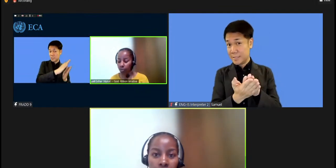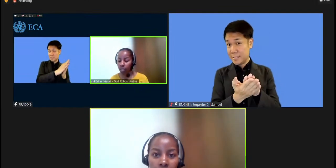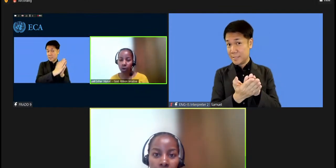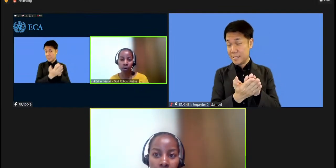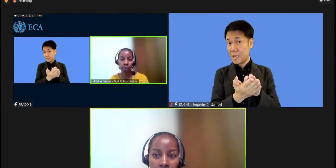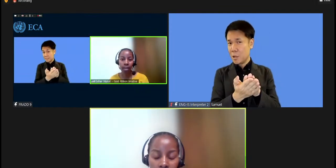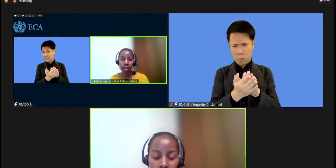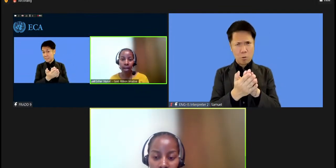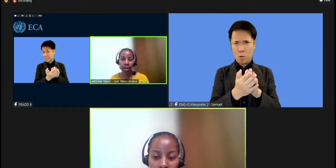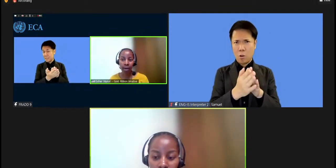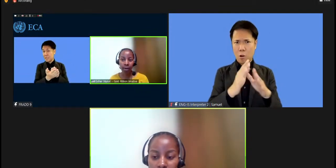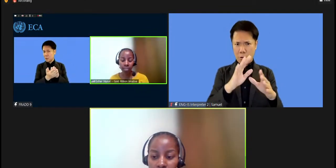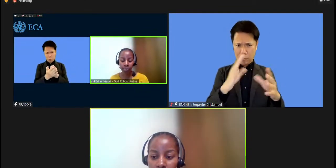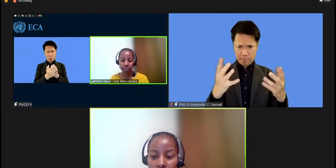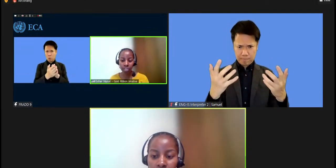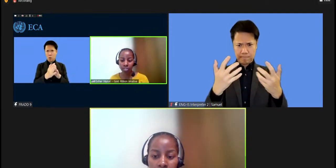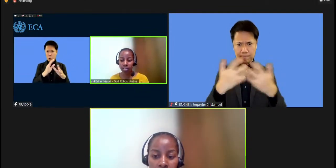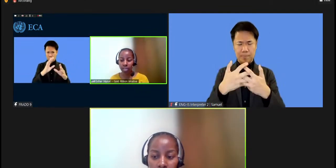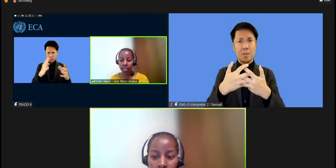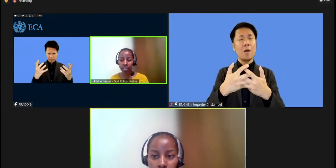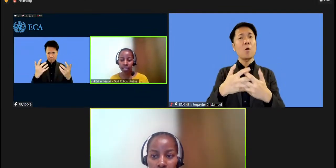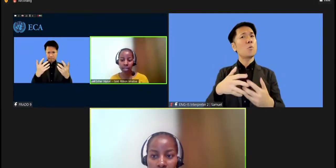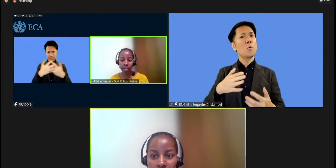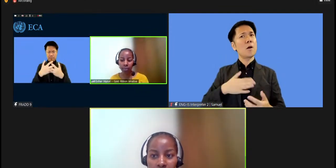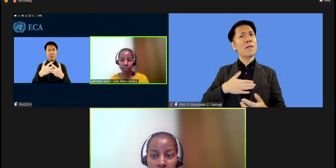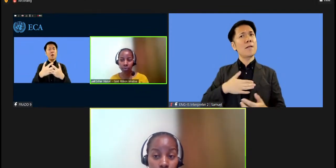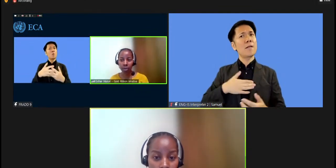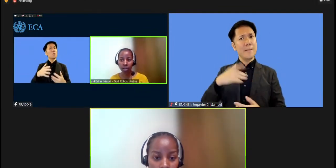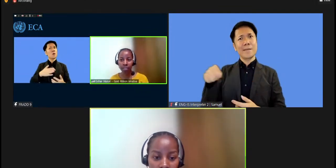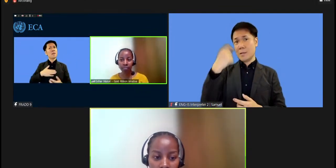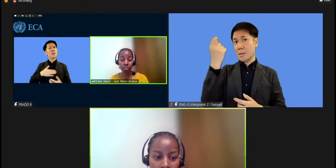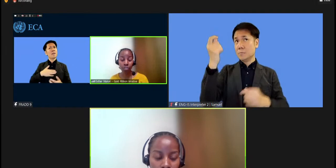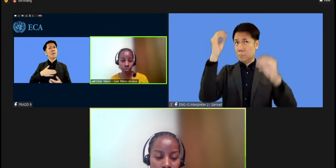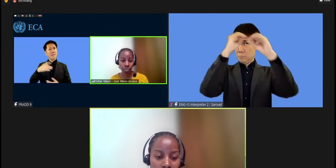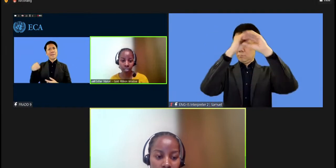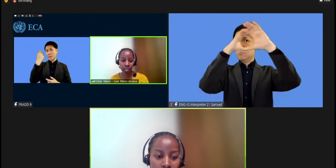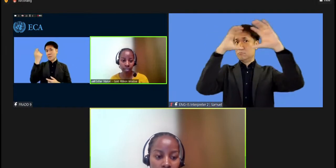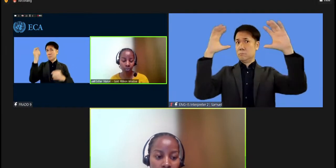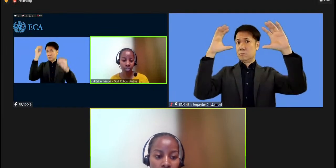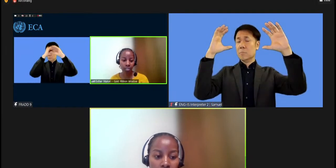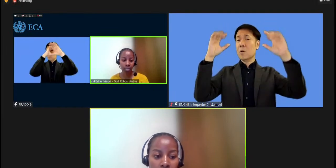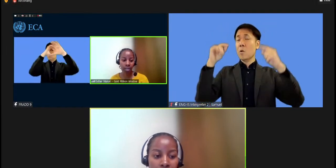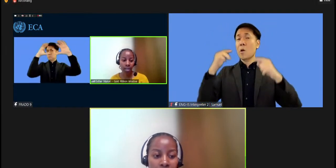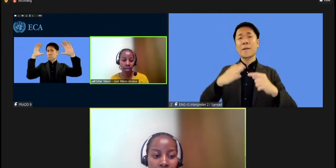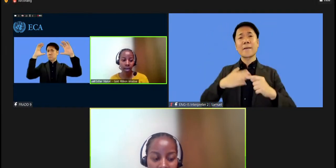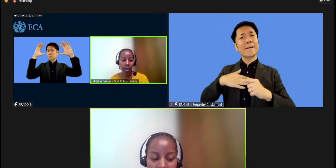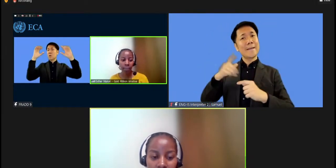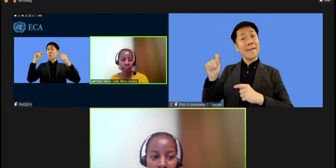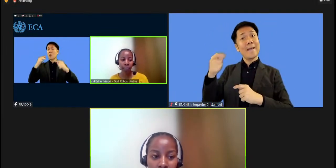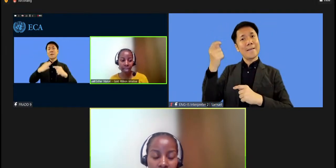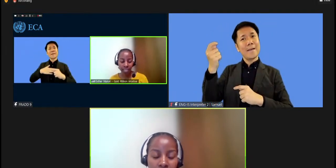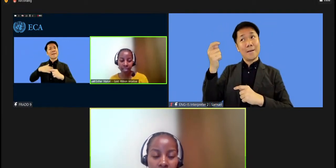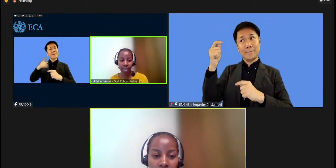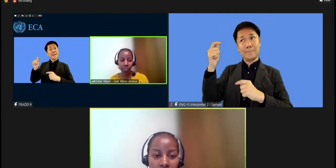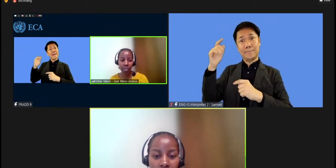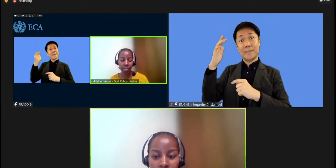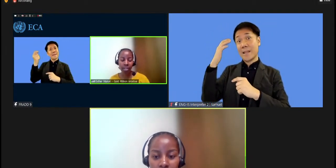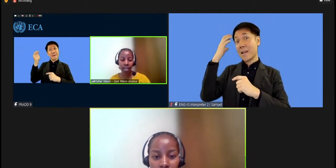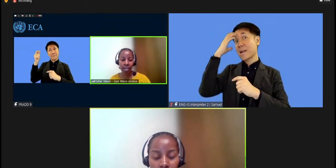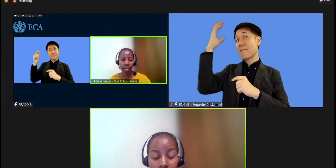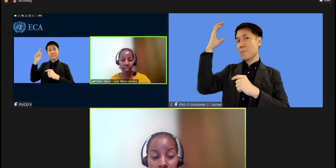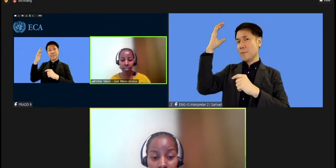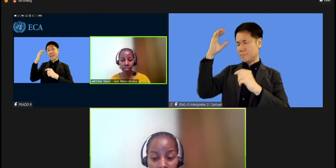all are our aspirations. And in Kenya, we also have the Vision 2030, which is much in line with